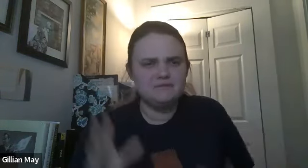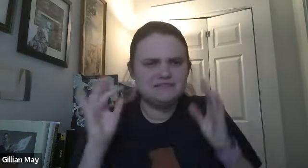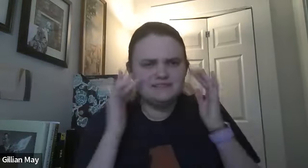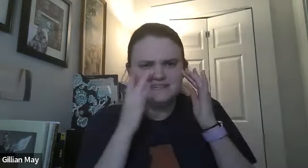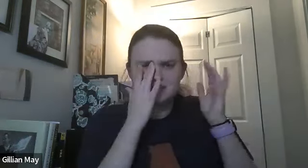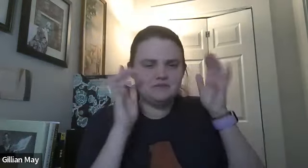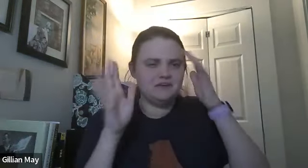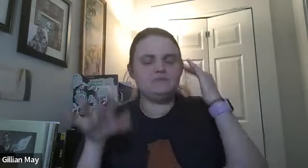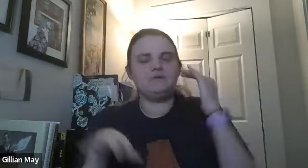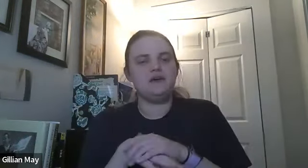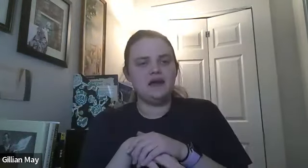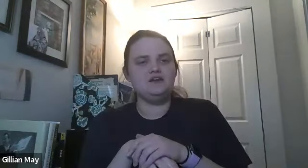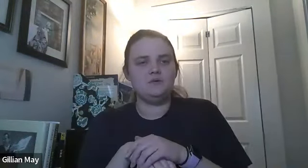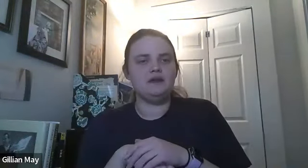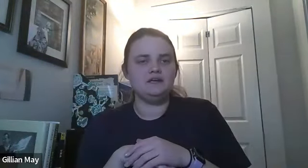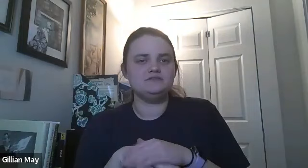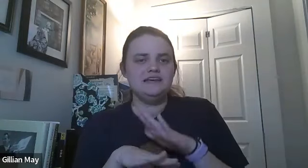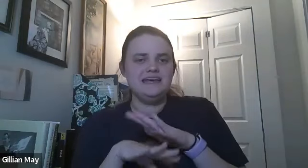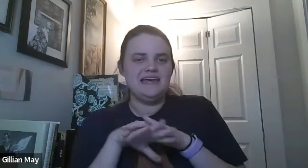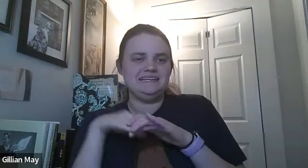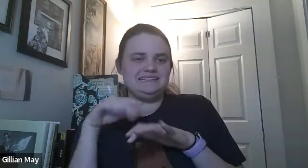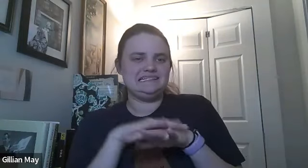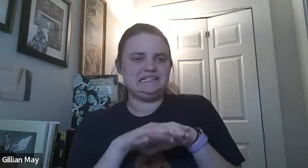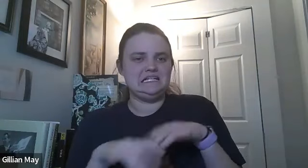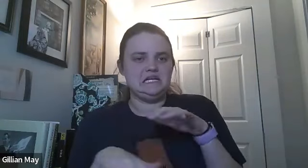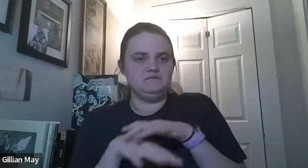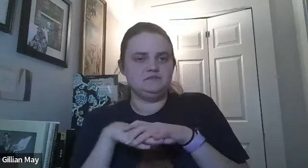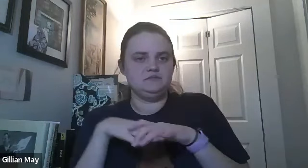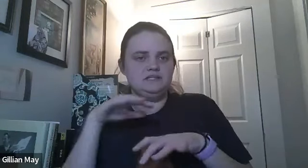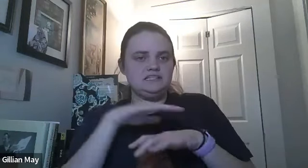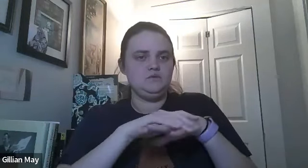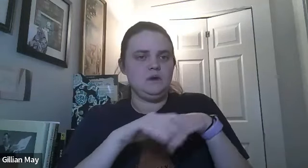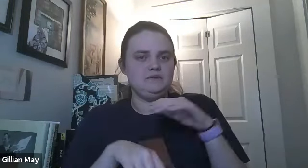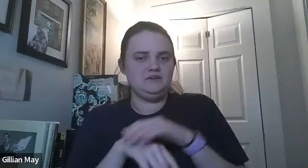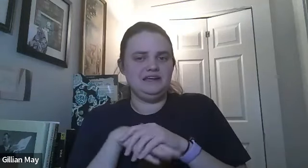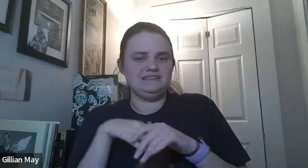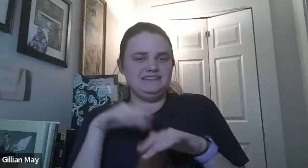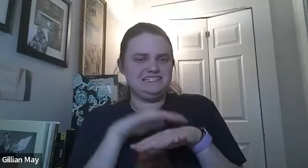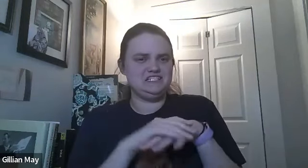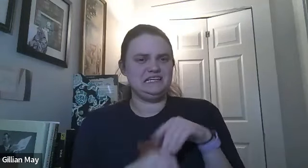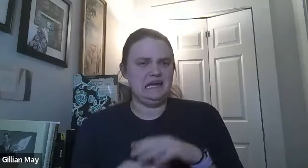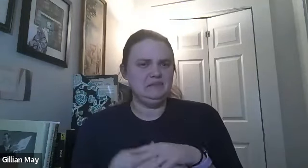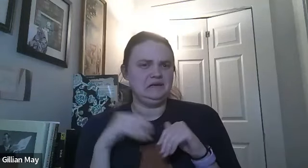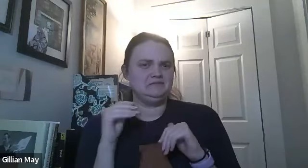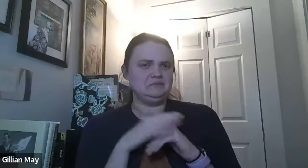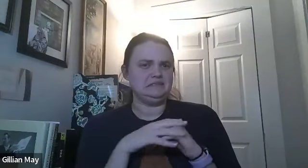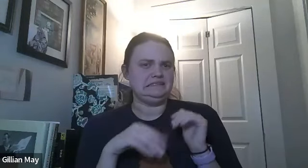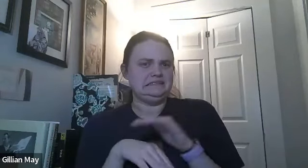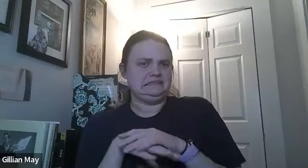was like sitting here thinking, but I know the one I use and it's uncomfortable. It's like you're wiping your hands. Like, this is just like, I'm uncomfortable. Like, this is